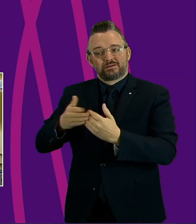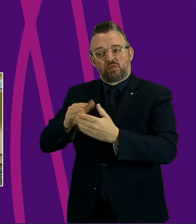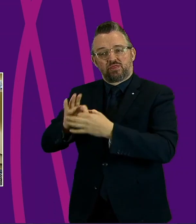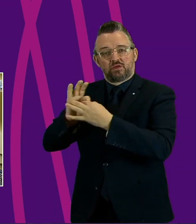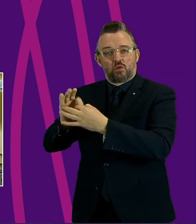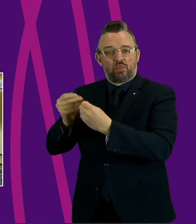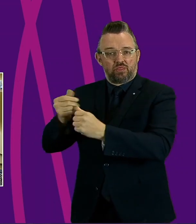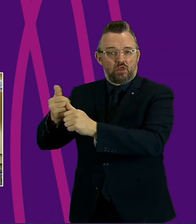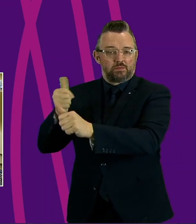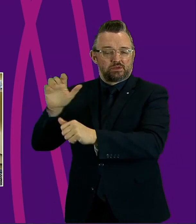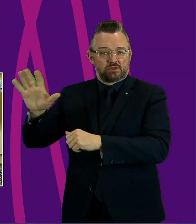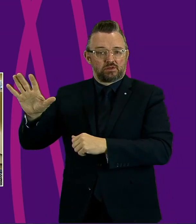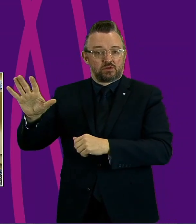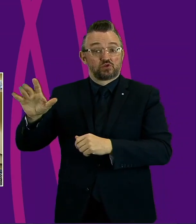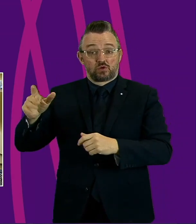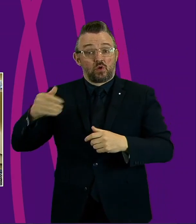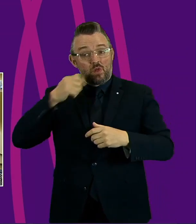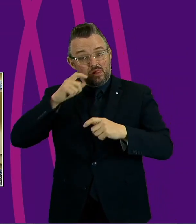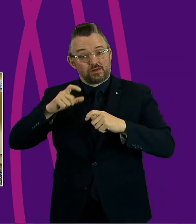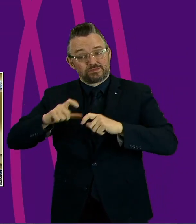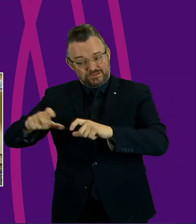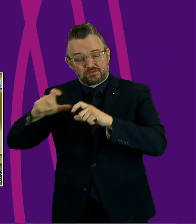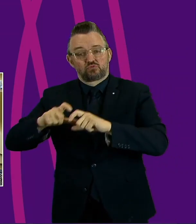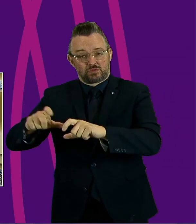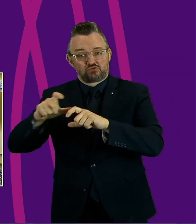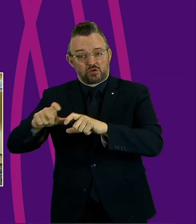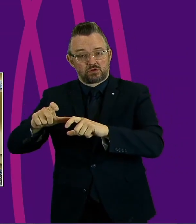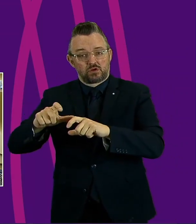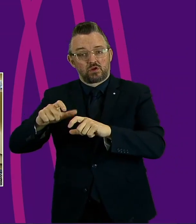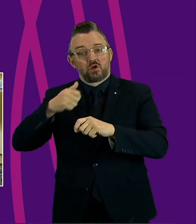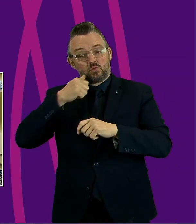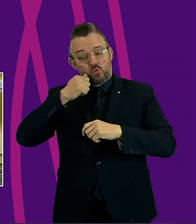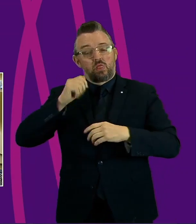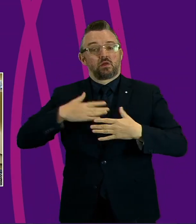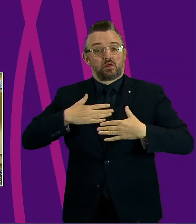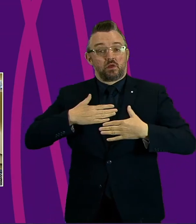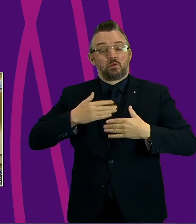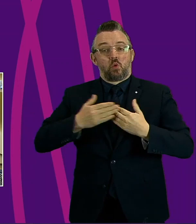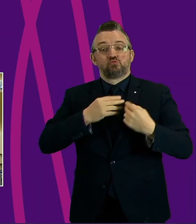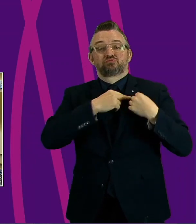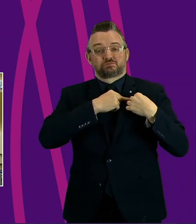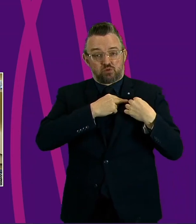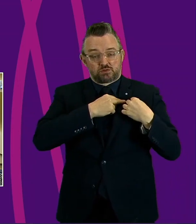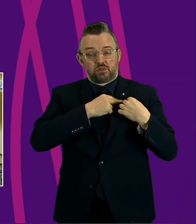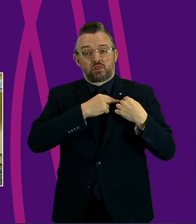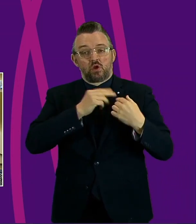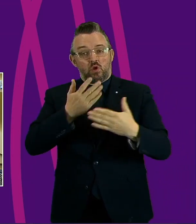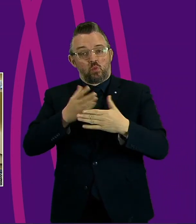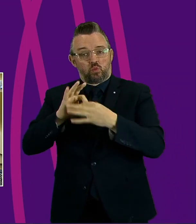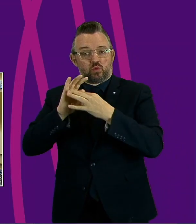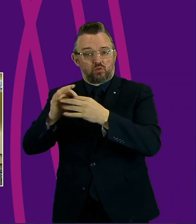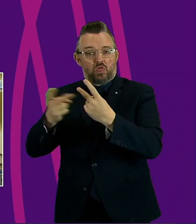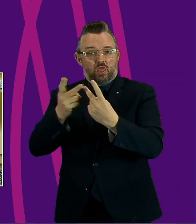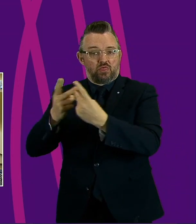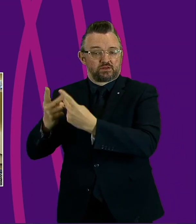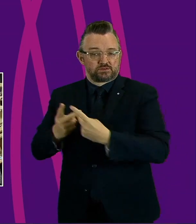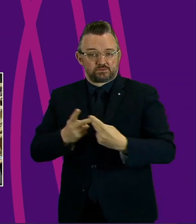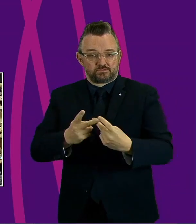employers. So all of these things will continue to be taken forward responsibly by us in collaboration with others who have a part to